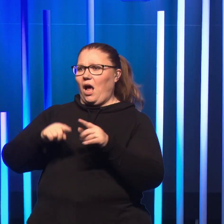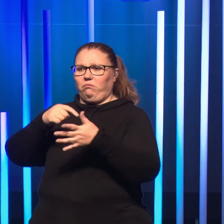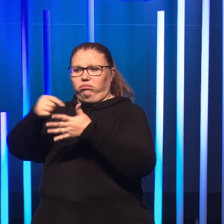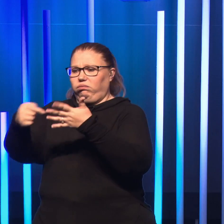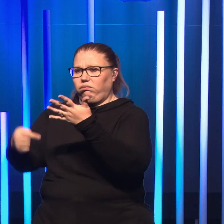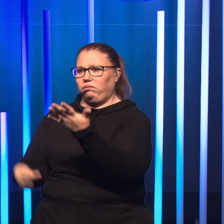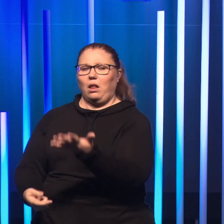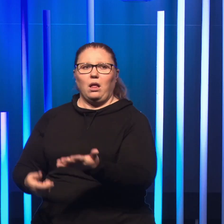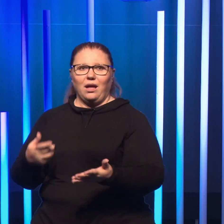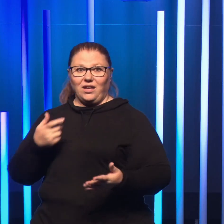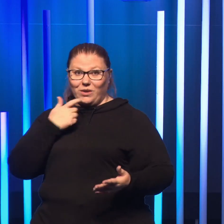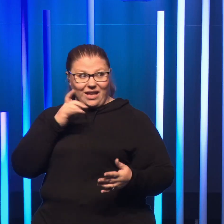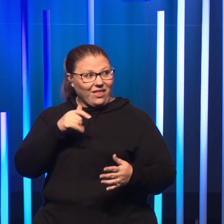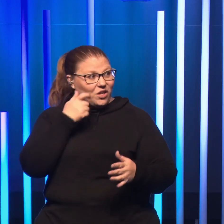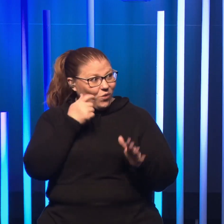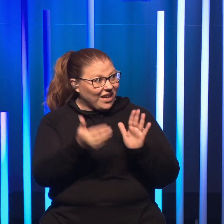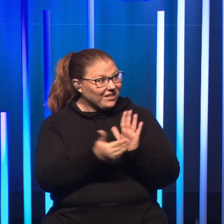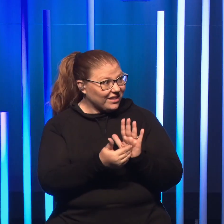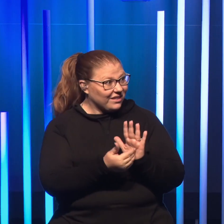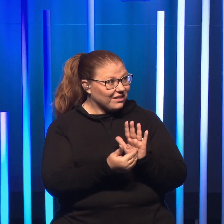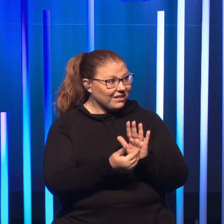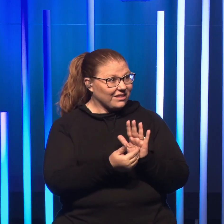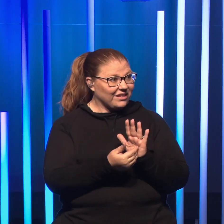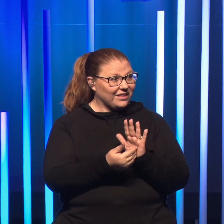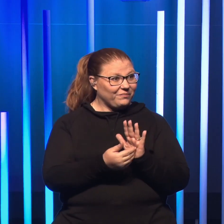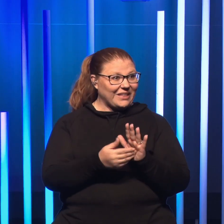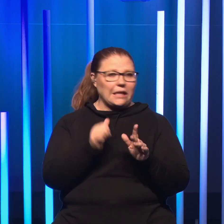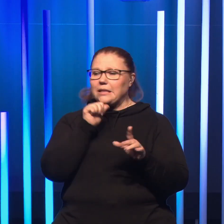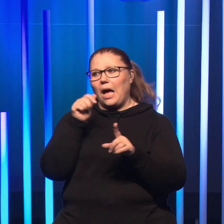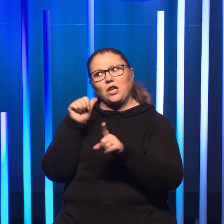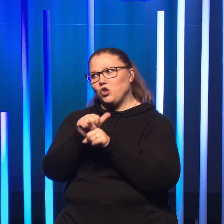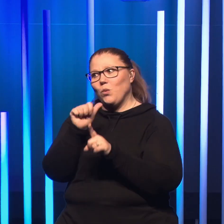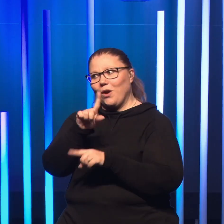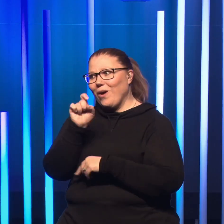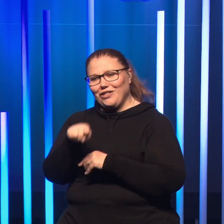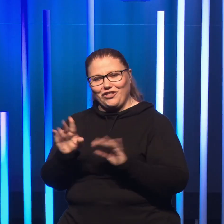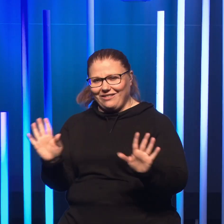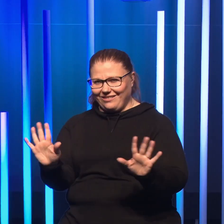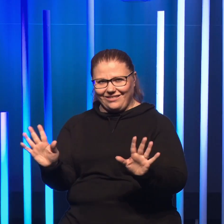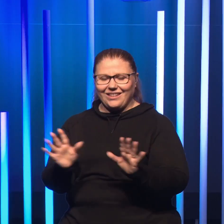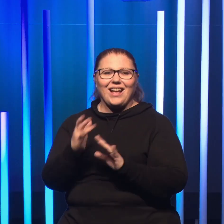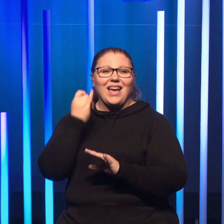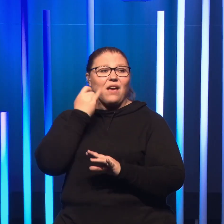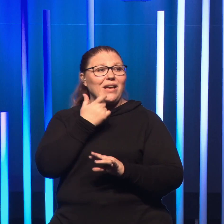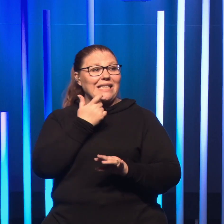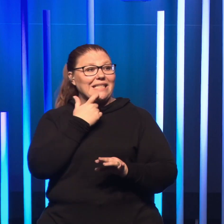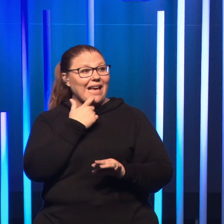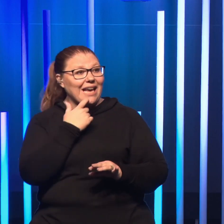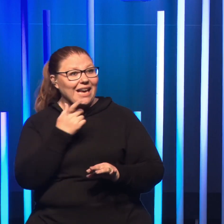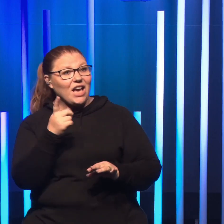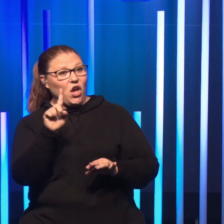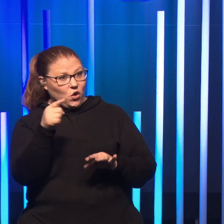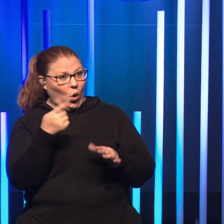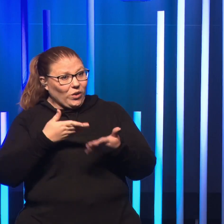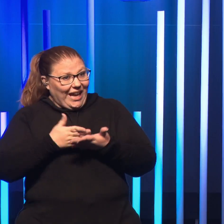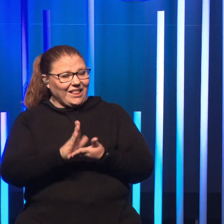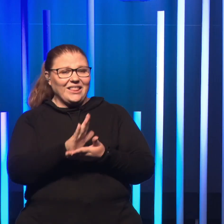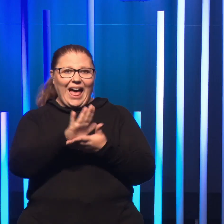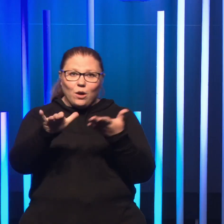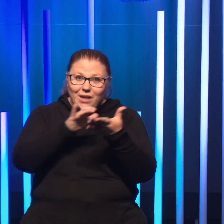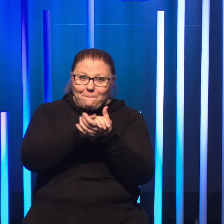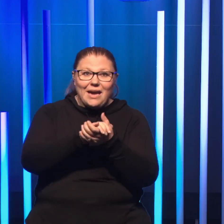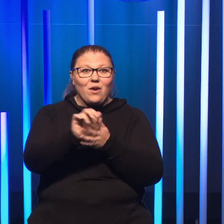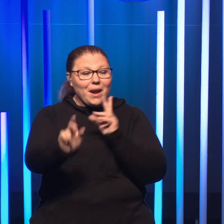that's racist. I mean, it's not a trick question, right? If I were to say you are only allowed to marry